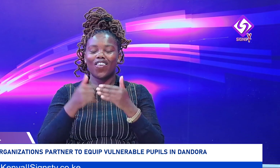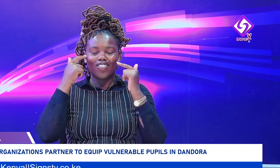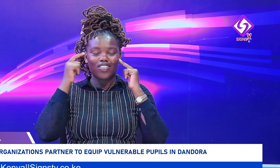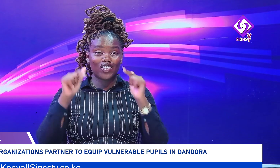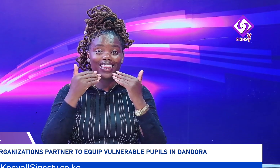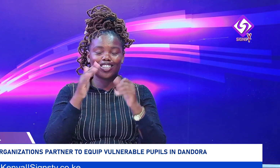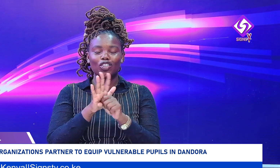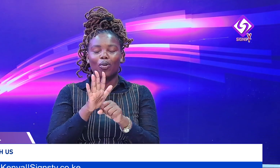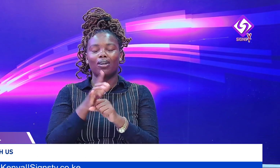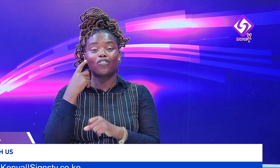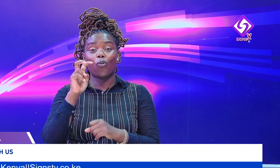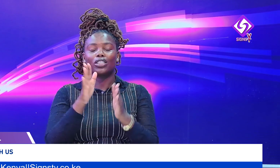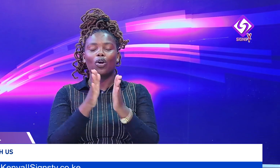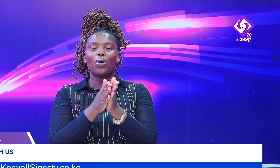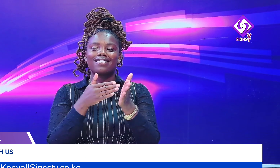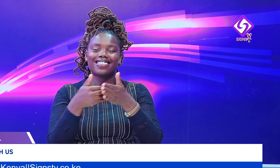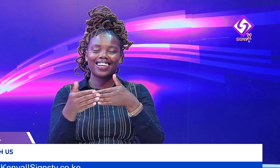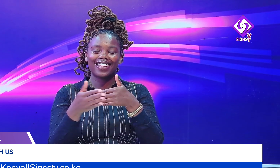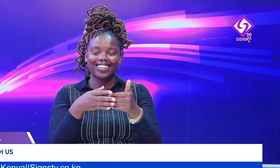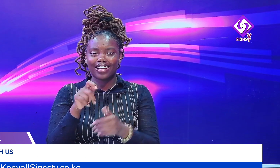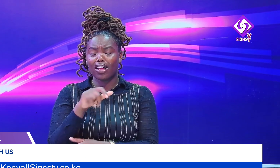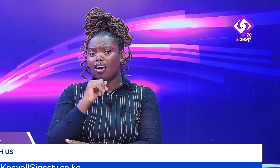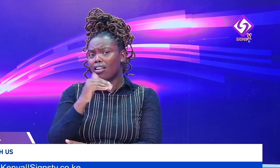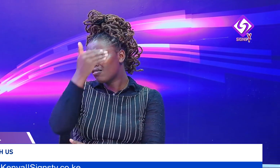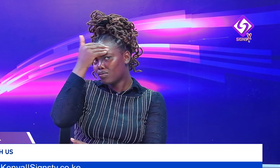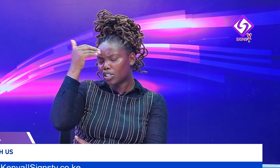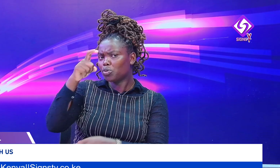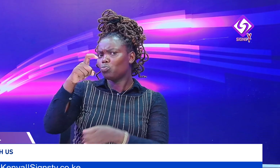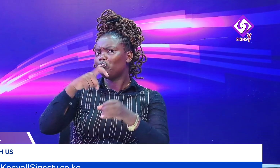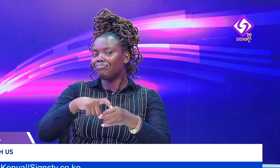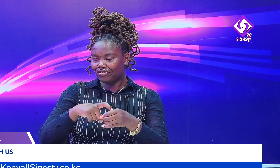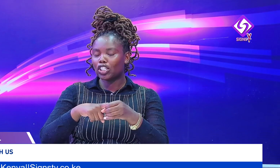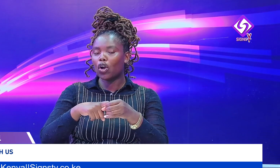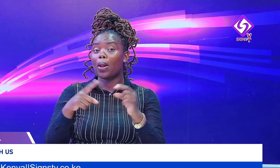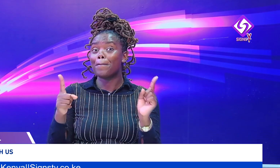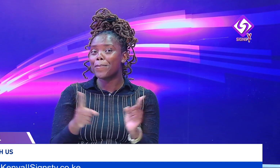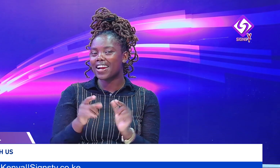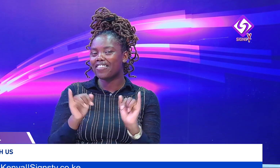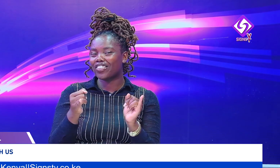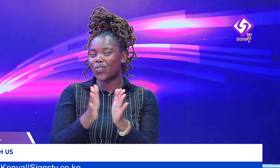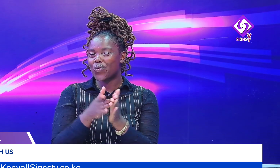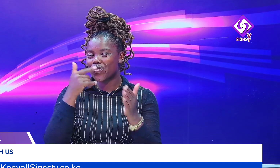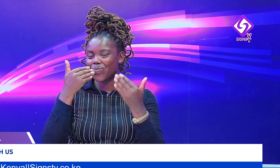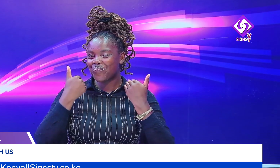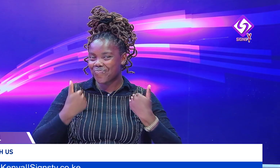That is all we had prepared for you that came from our Science TV newsroom. Thank you for joining us.